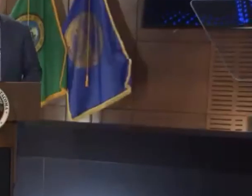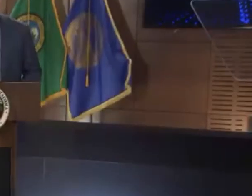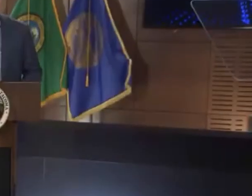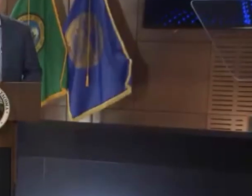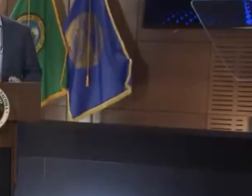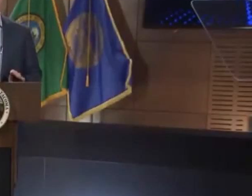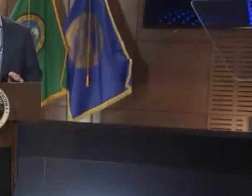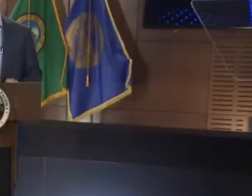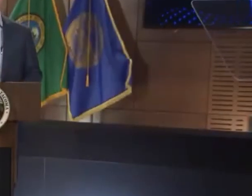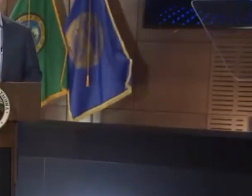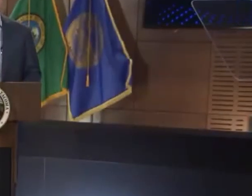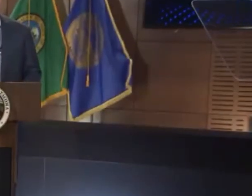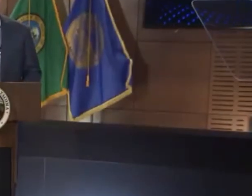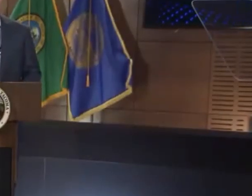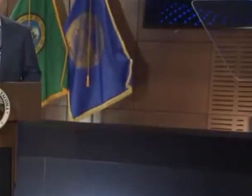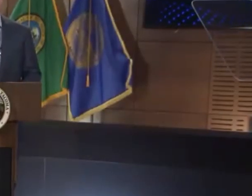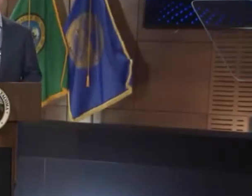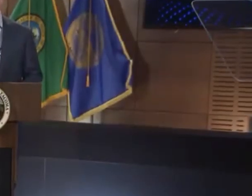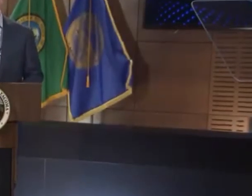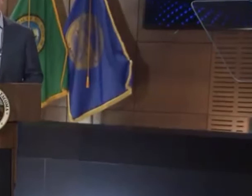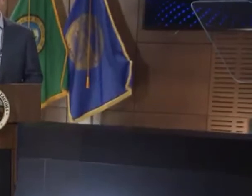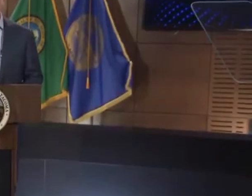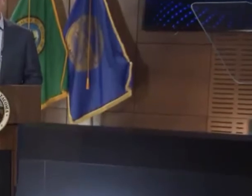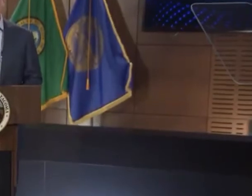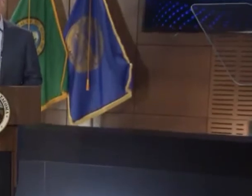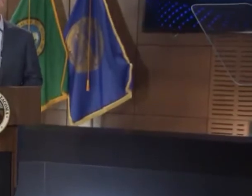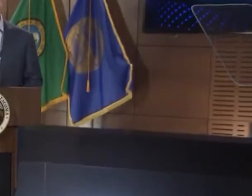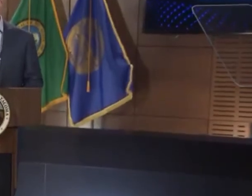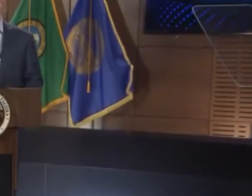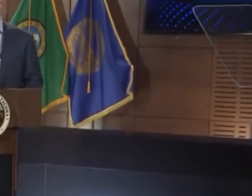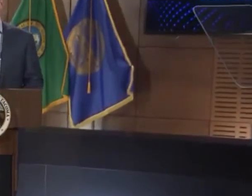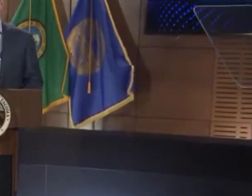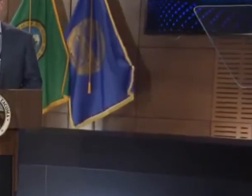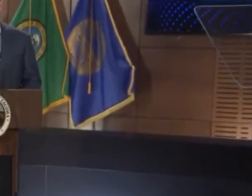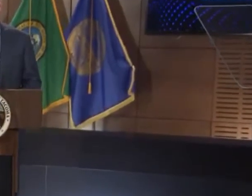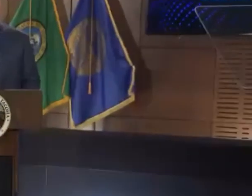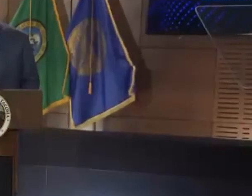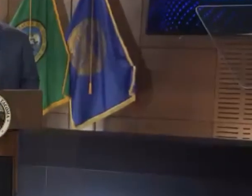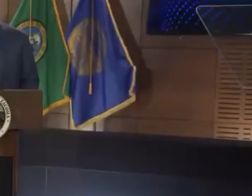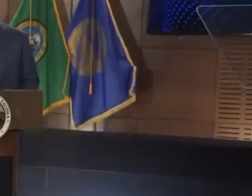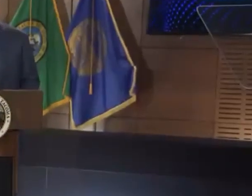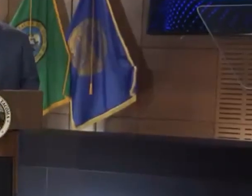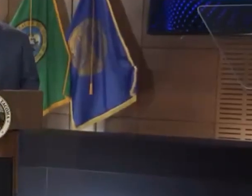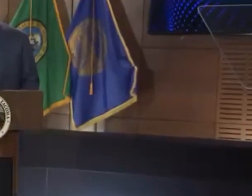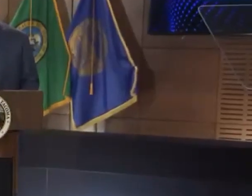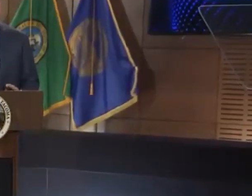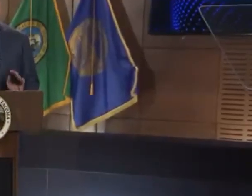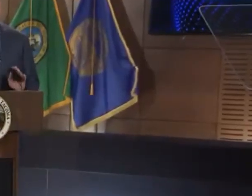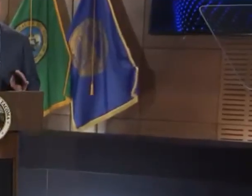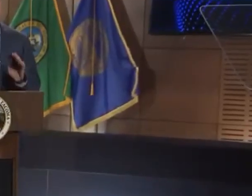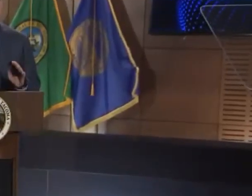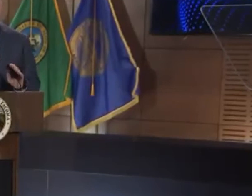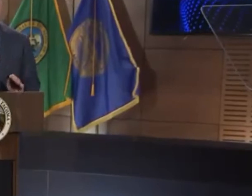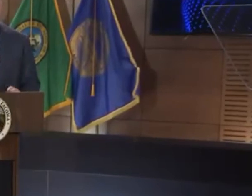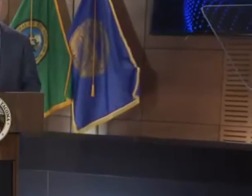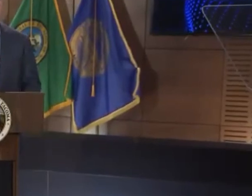Thank you, Mayor Woodards, for sharing the current state of this fine city and focusing on how we are and can